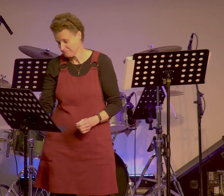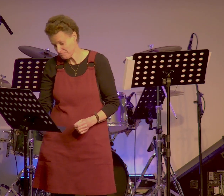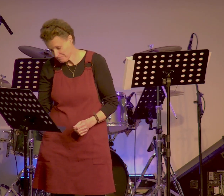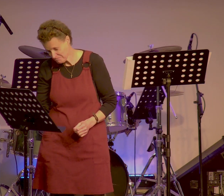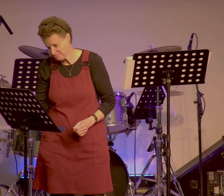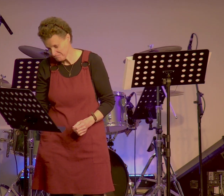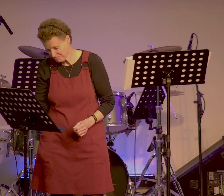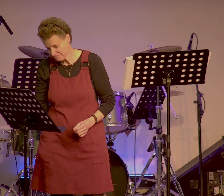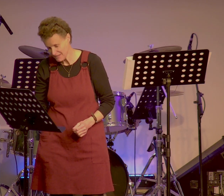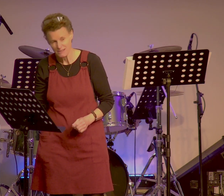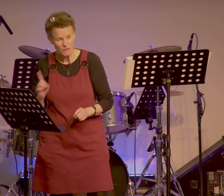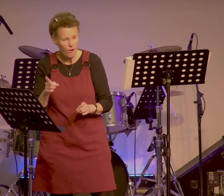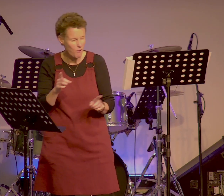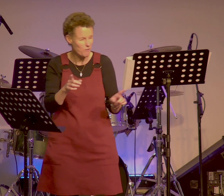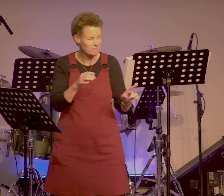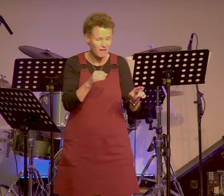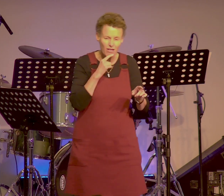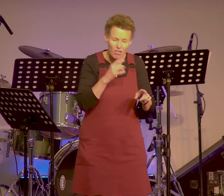of knowledge for you.